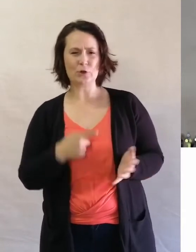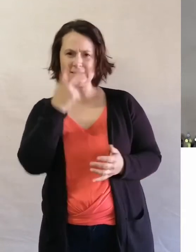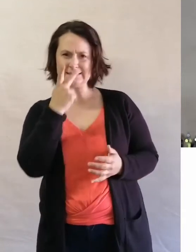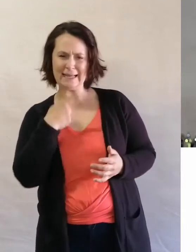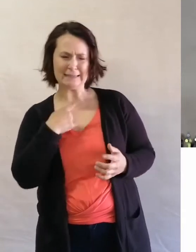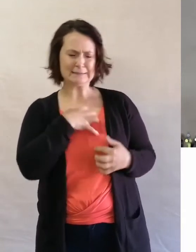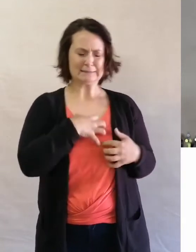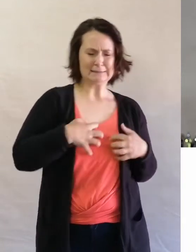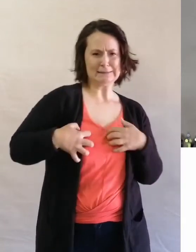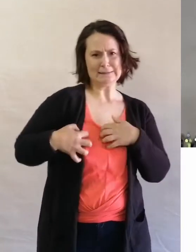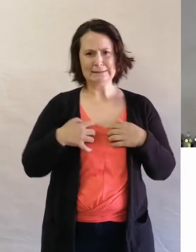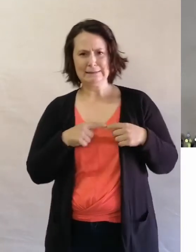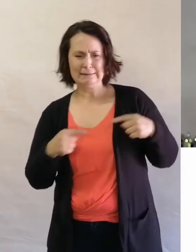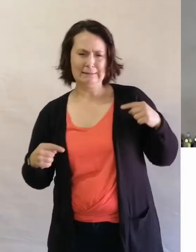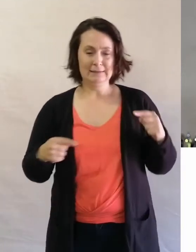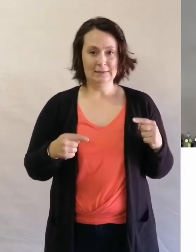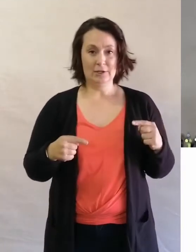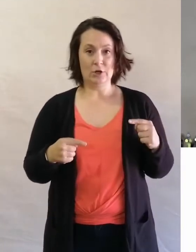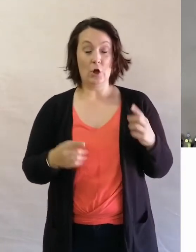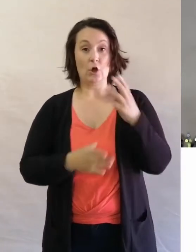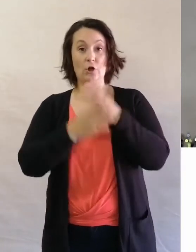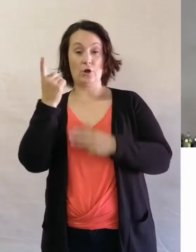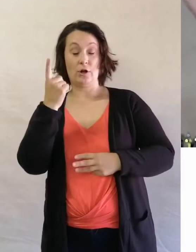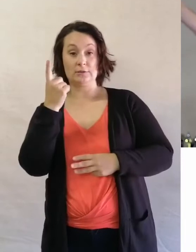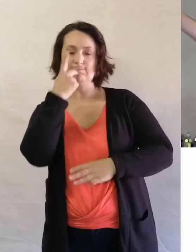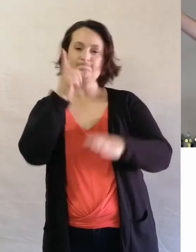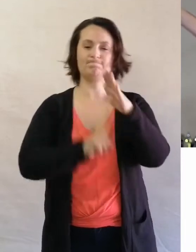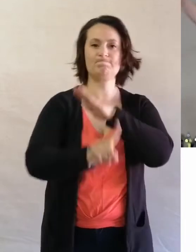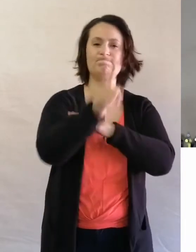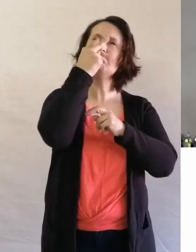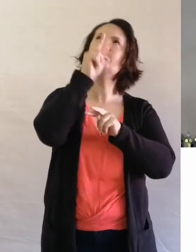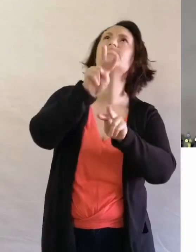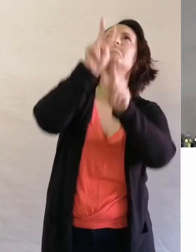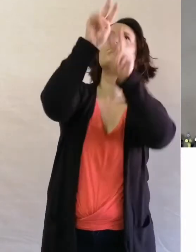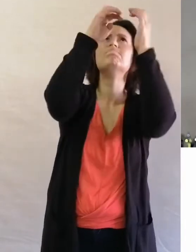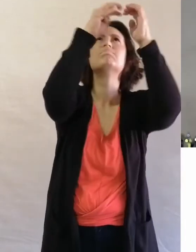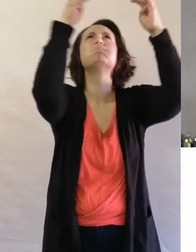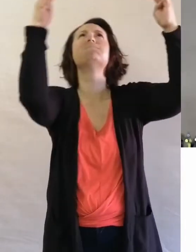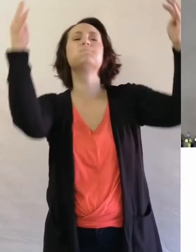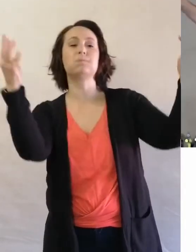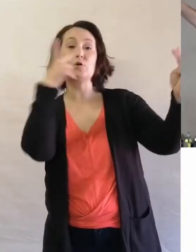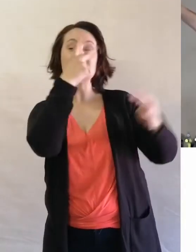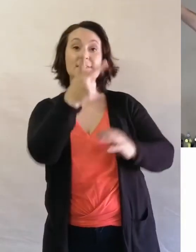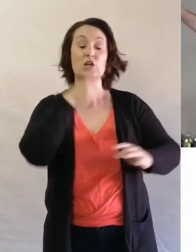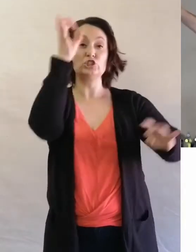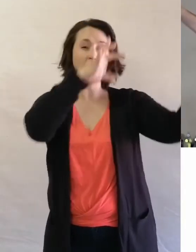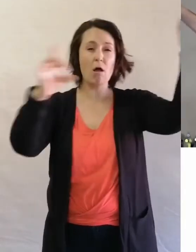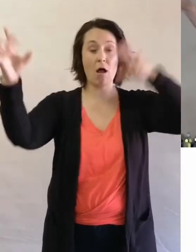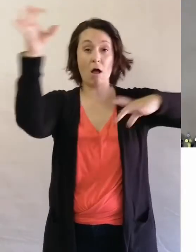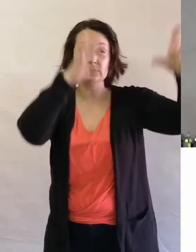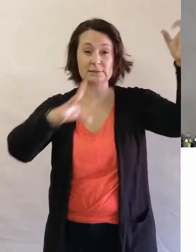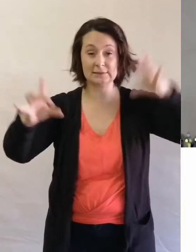because he couldn't imagine it. So God took him outside one day and he said, okay, look up into the sky. Look up into the sky. You see the stars. What was God